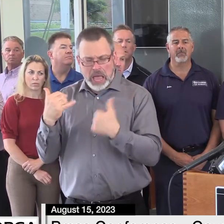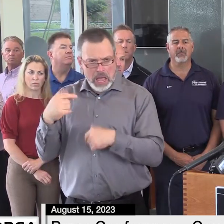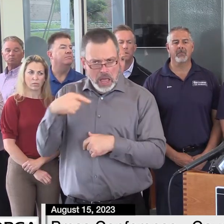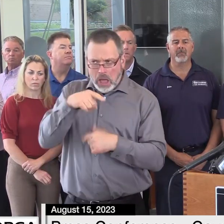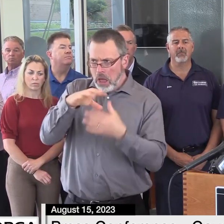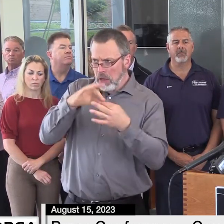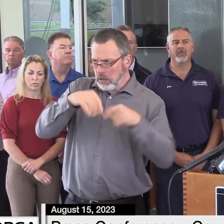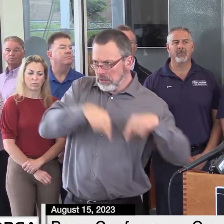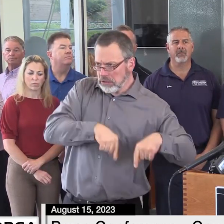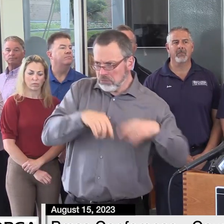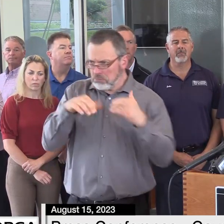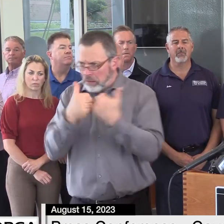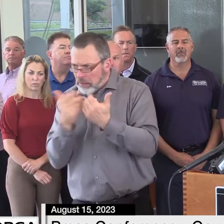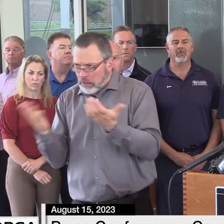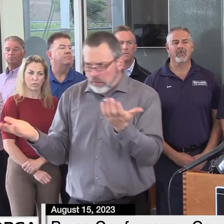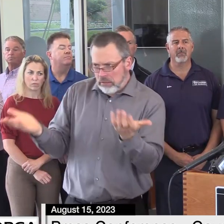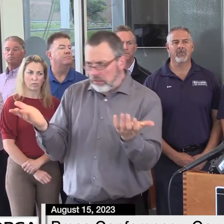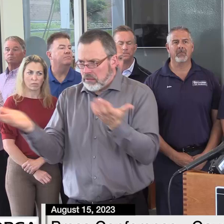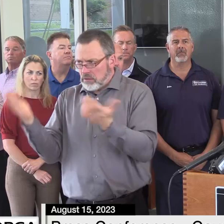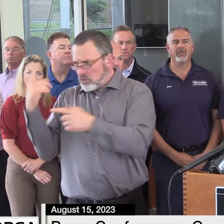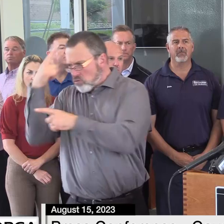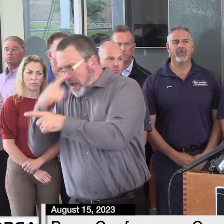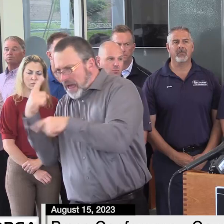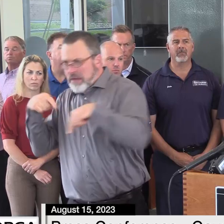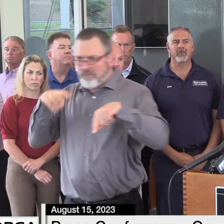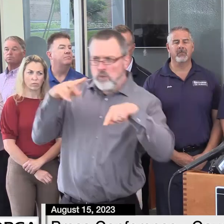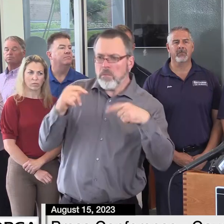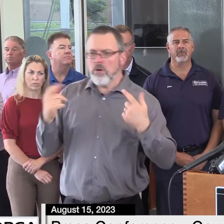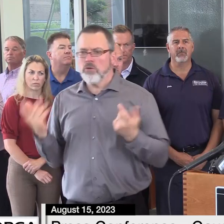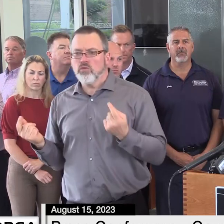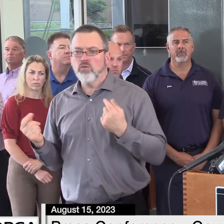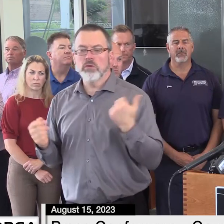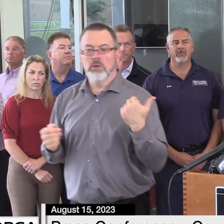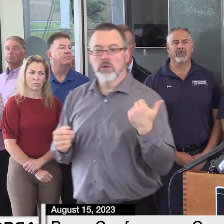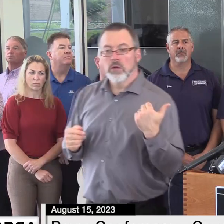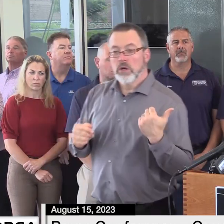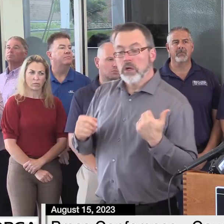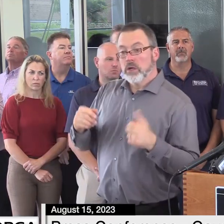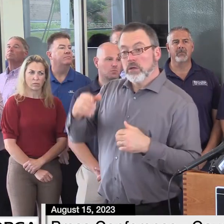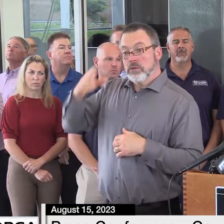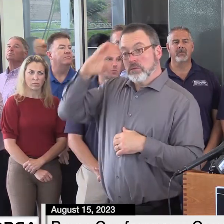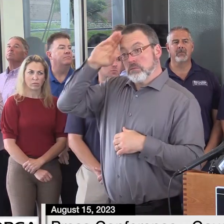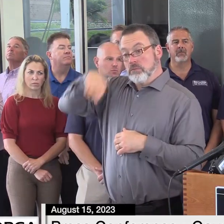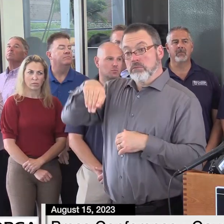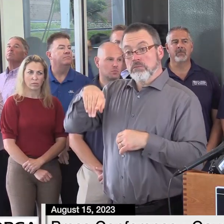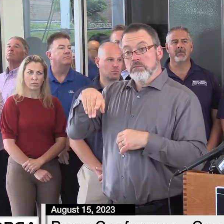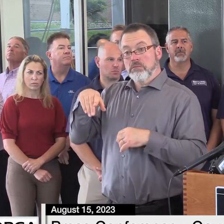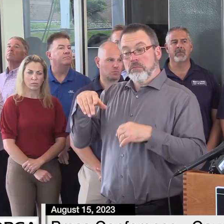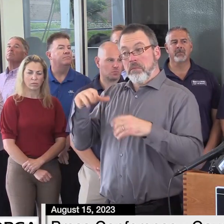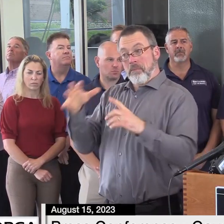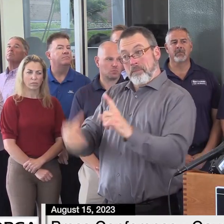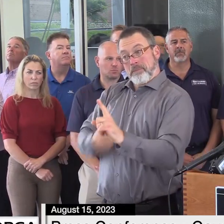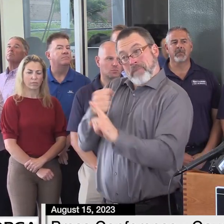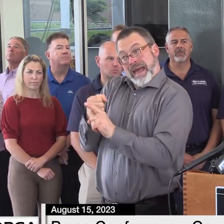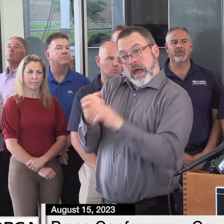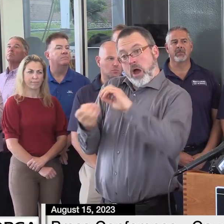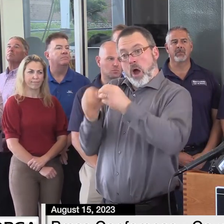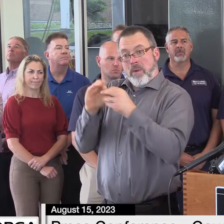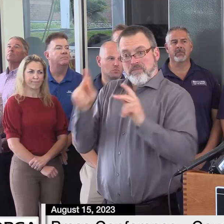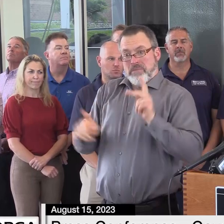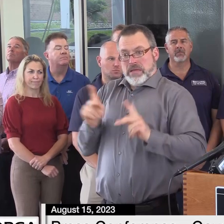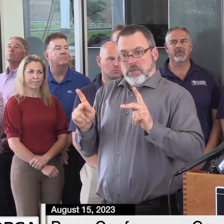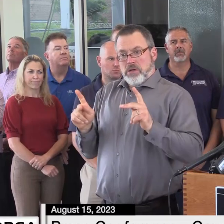you know, looking at the total number of people who have been impacted by that, what will happen is we continue to work with them on a